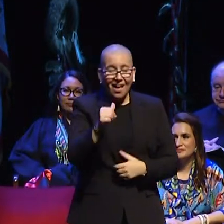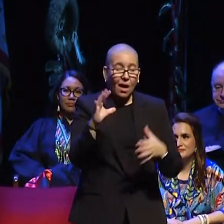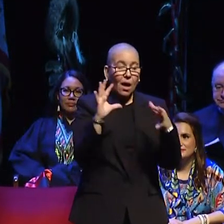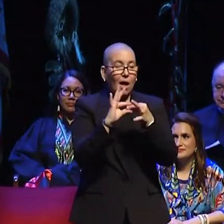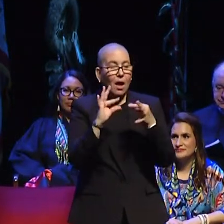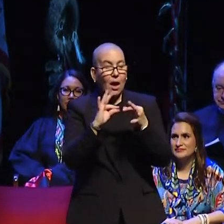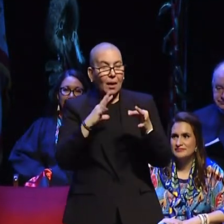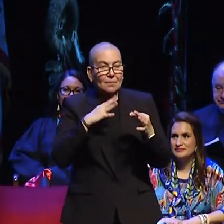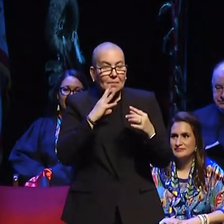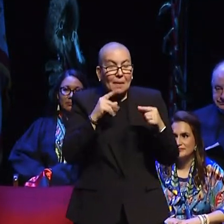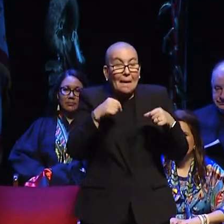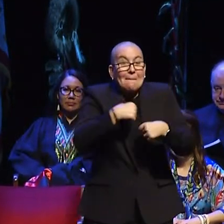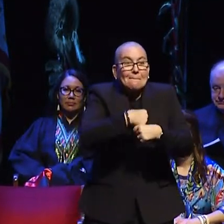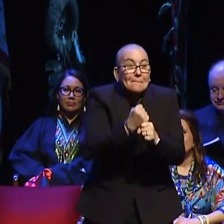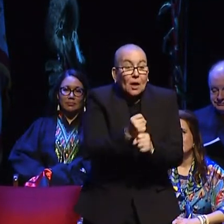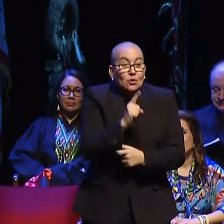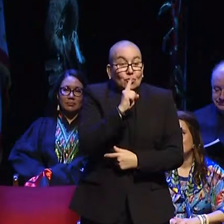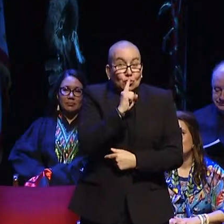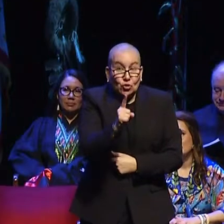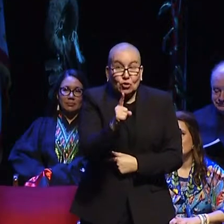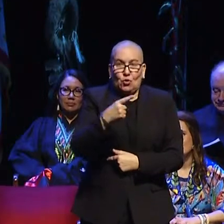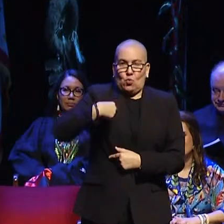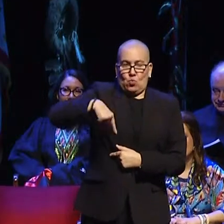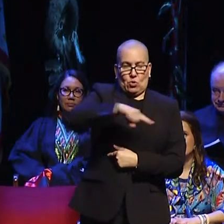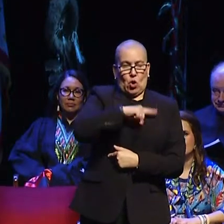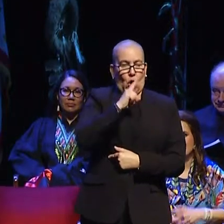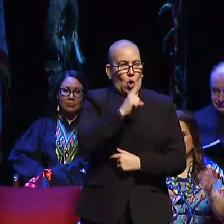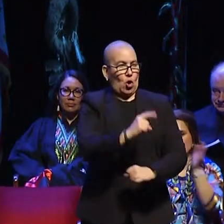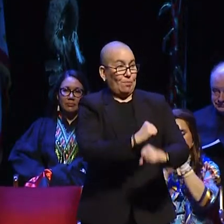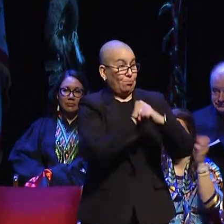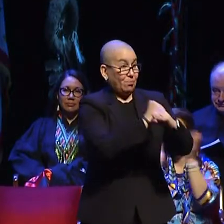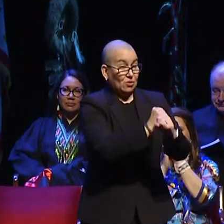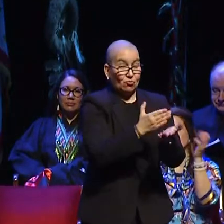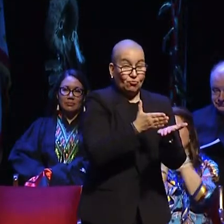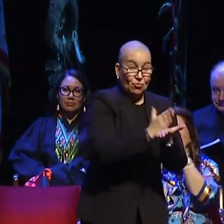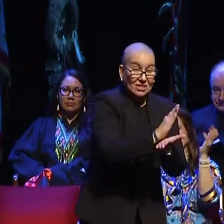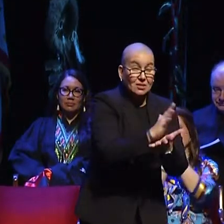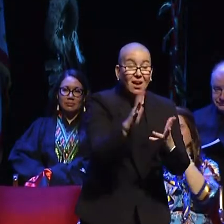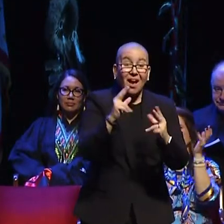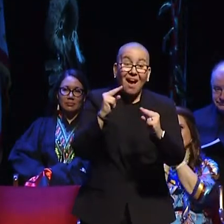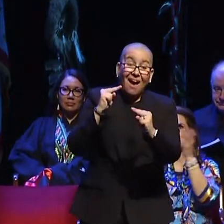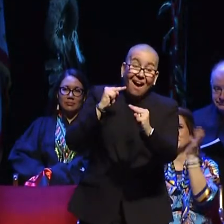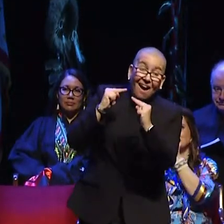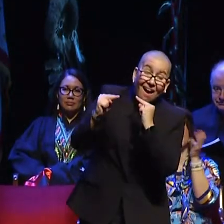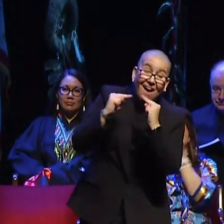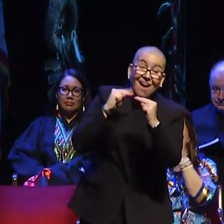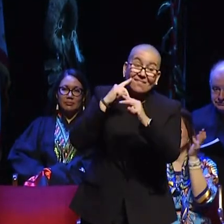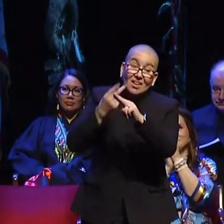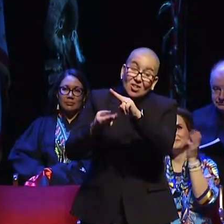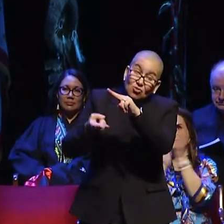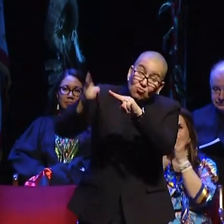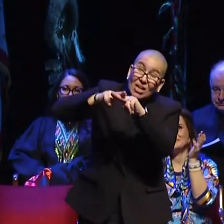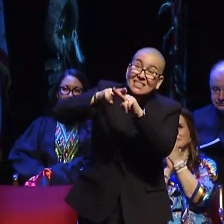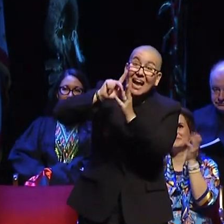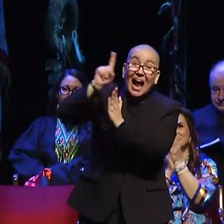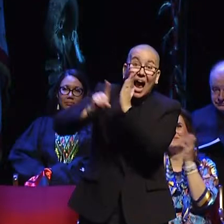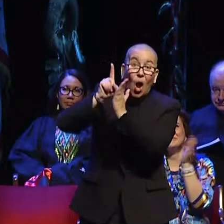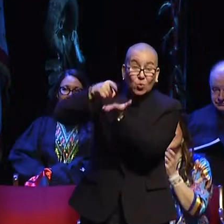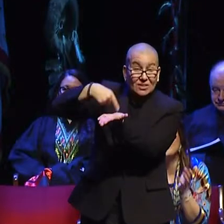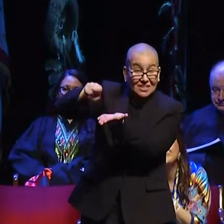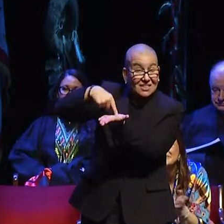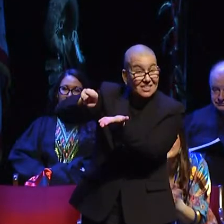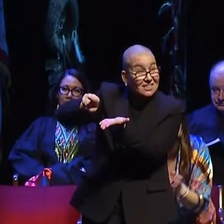about making sure we protect the right to collectively bargain so that highly skilled union jobs are the ones that we work